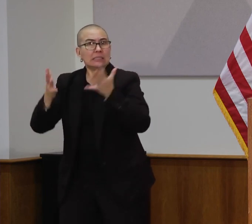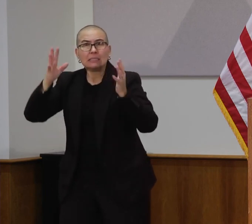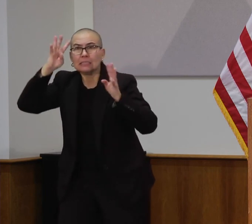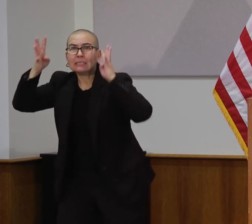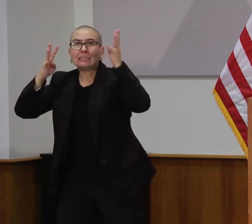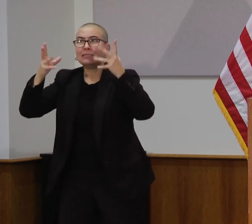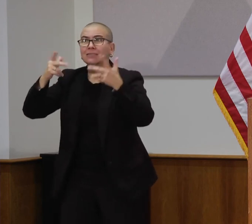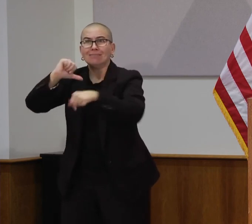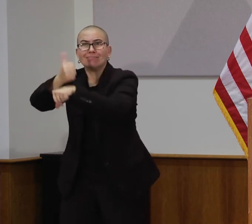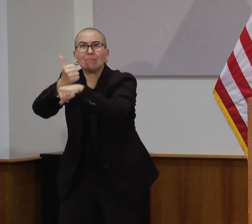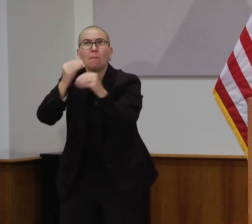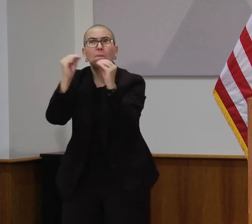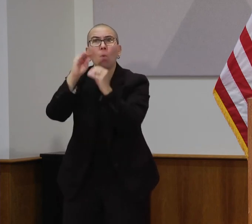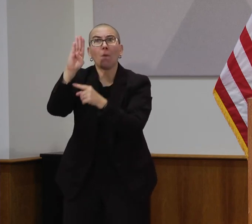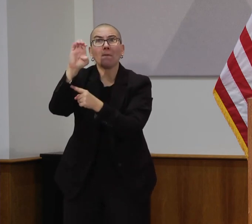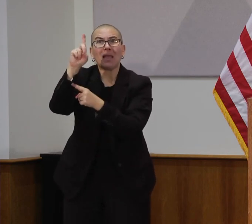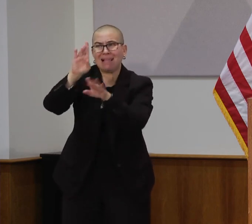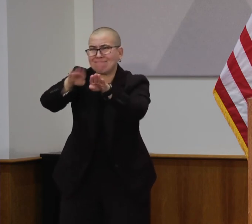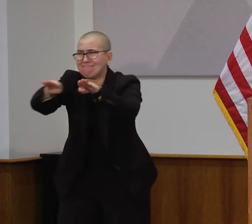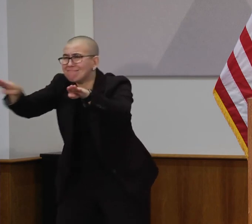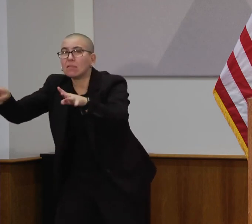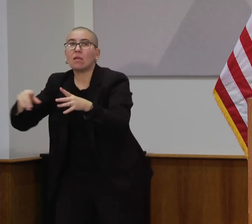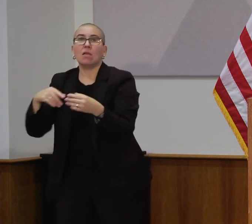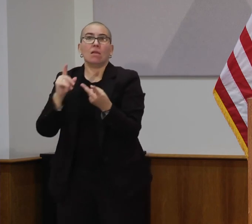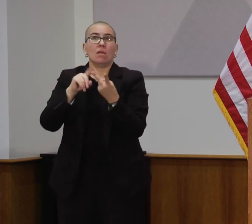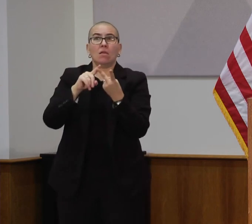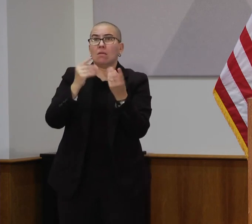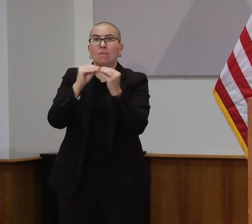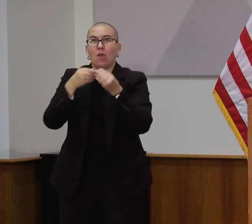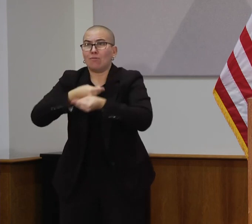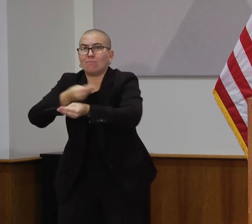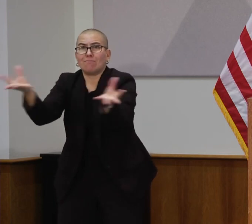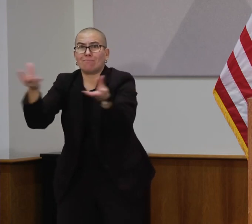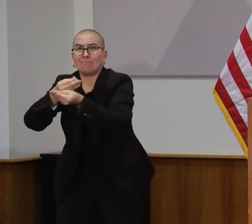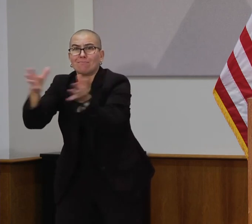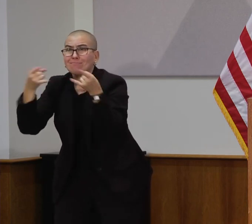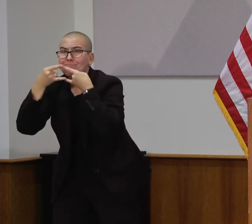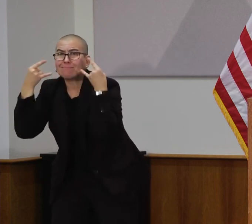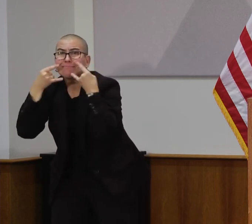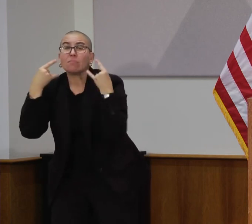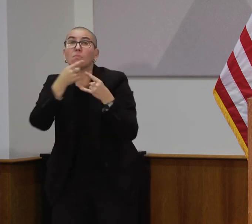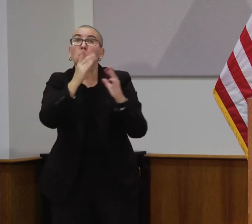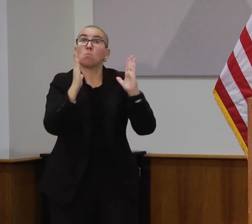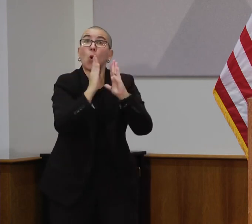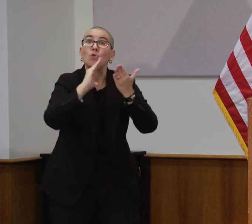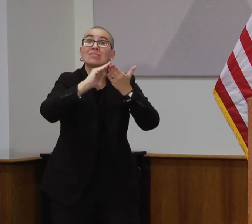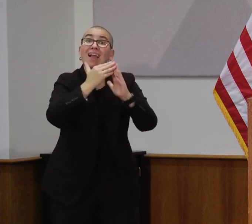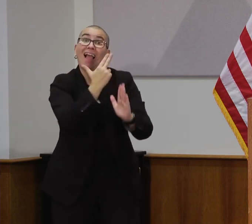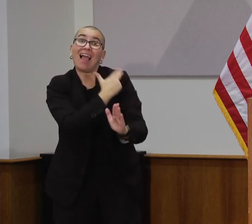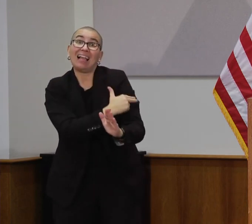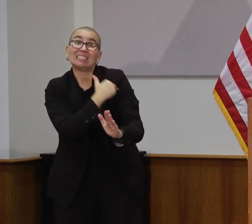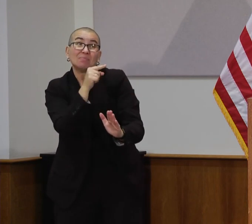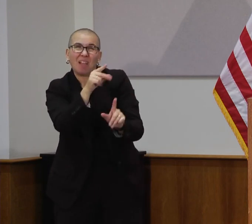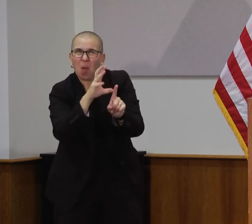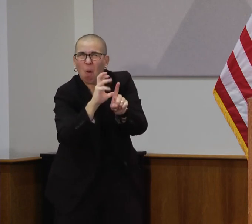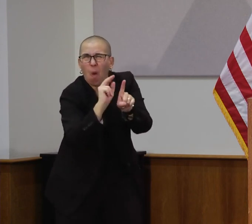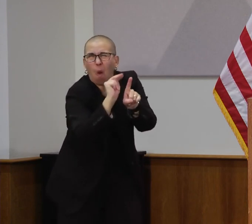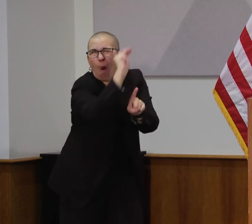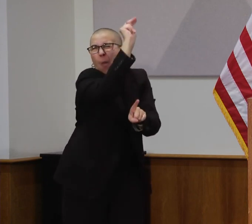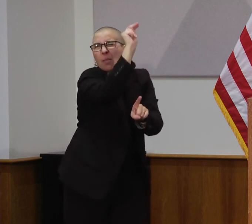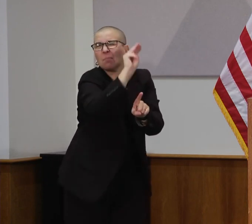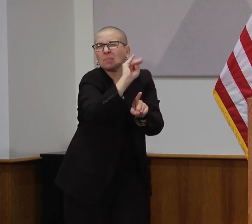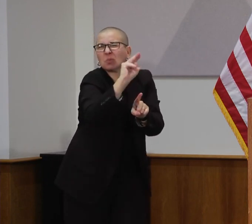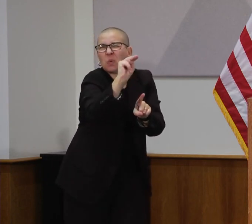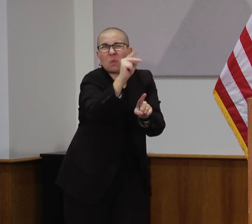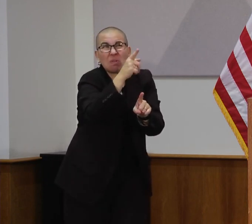little hospitals in greater Minnesota with lesser resources. I'm worried in Minnesota we won't have enough